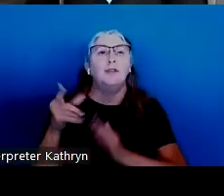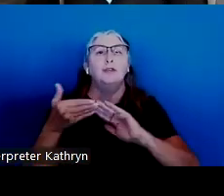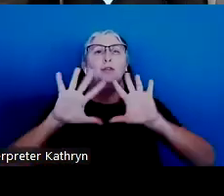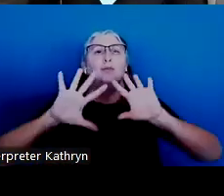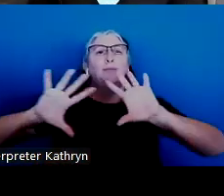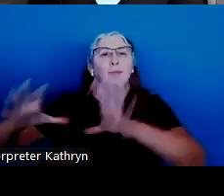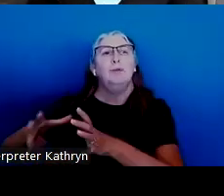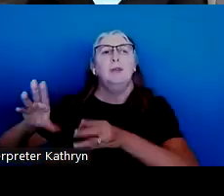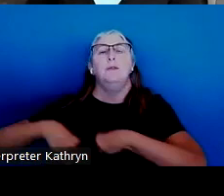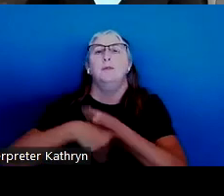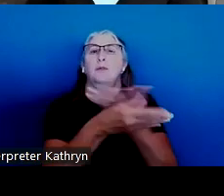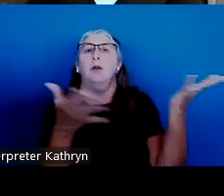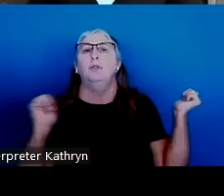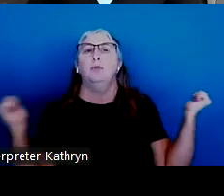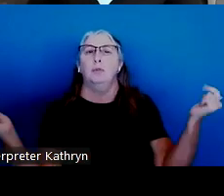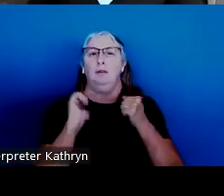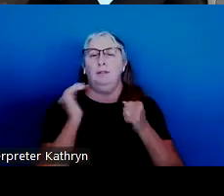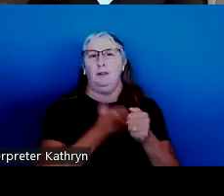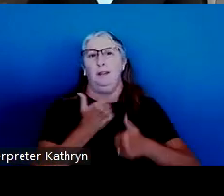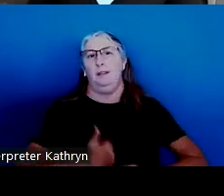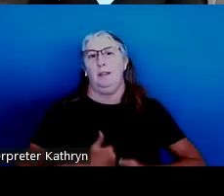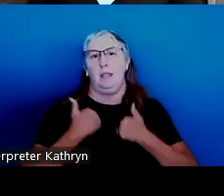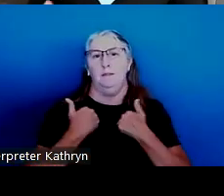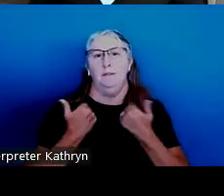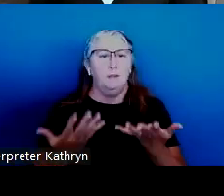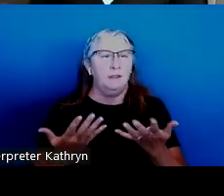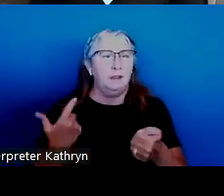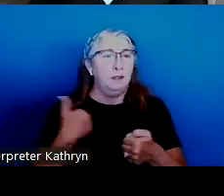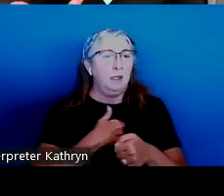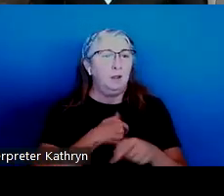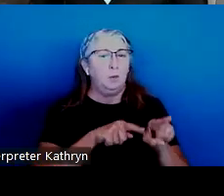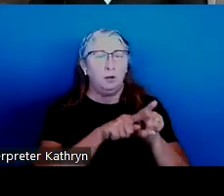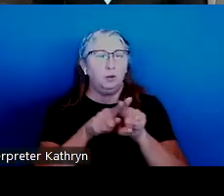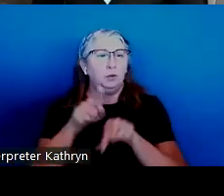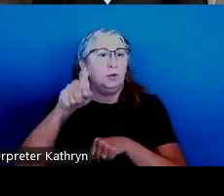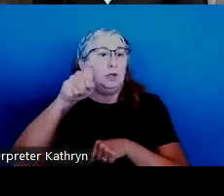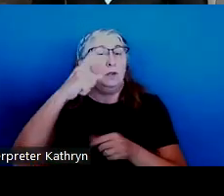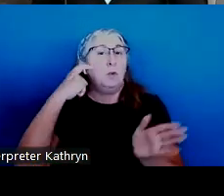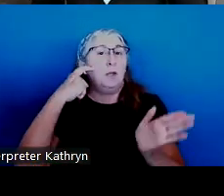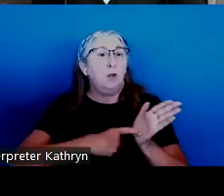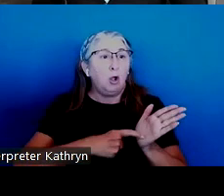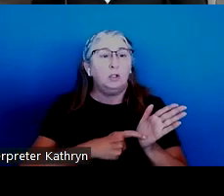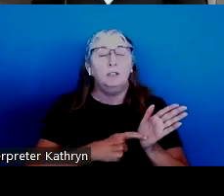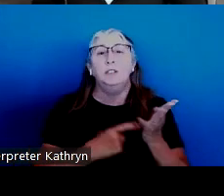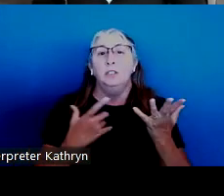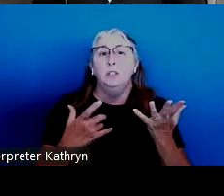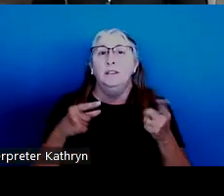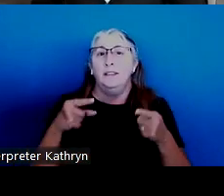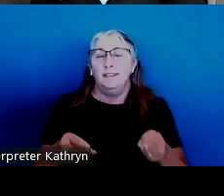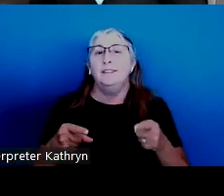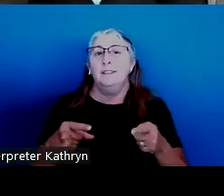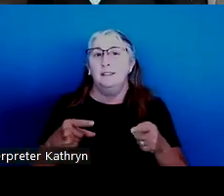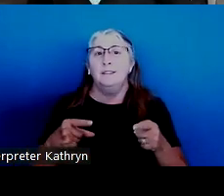brought to all of our lives. We also need to acknowledge that this is a generation